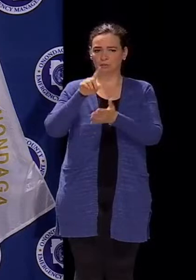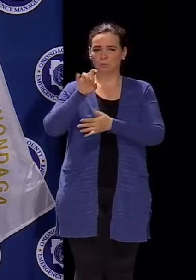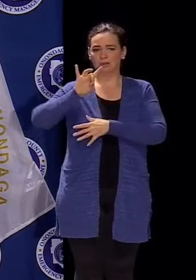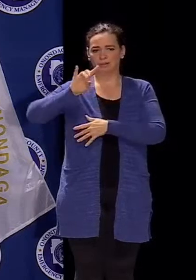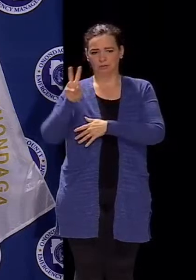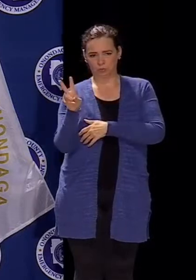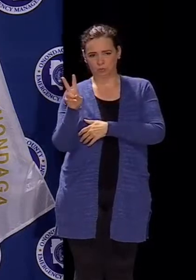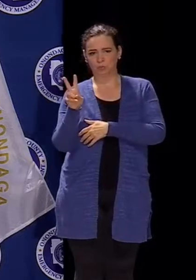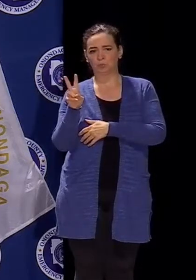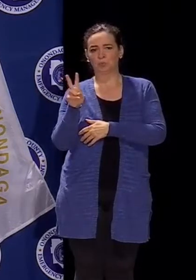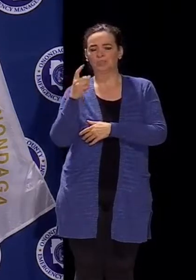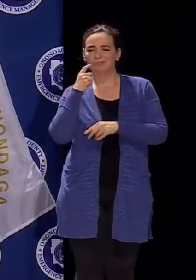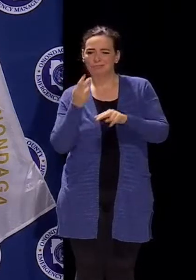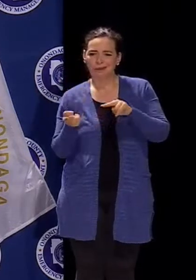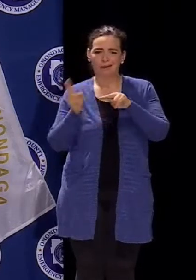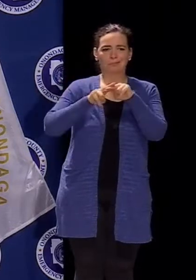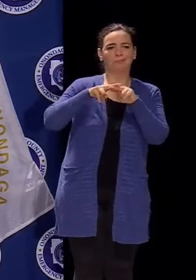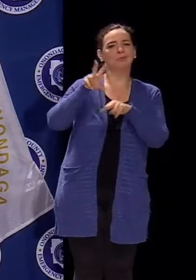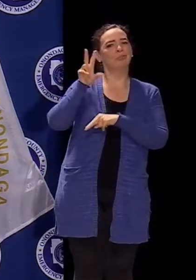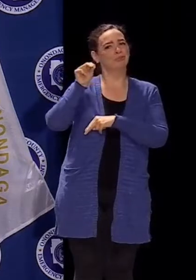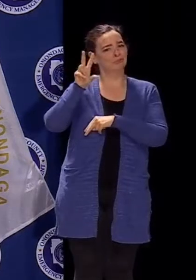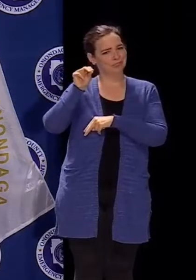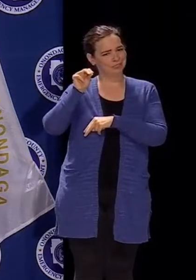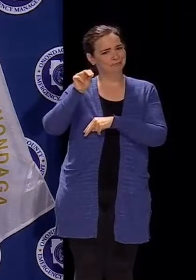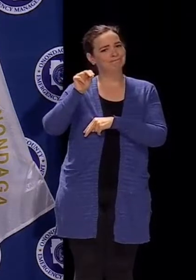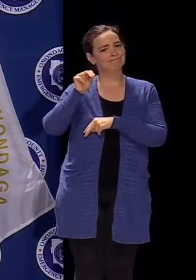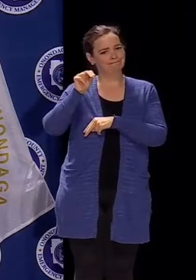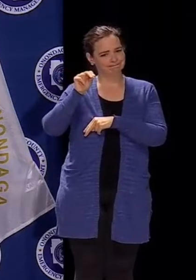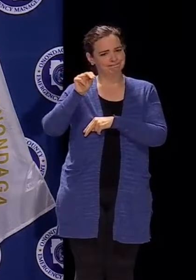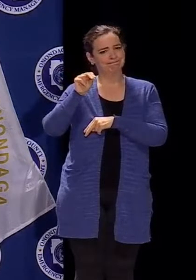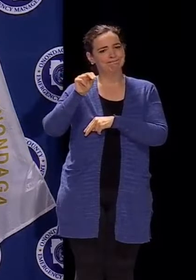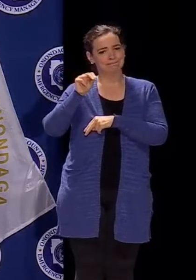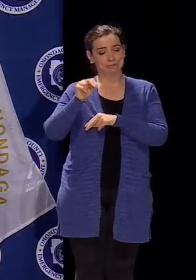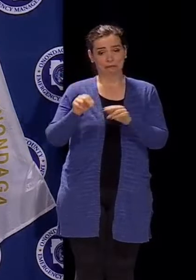in our county. That's 30 more since yesterday. And